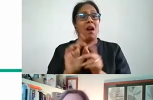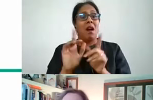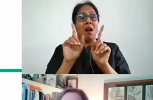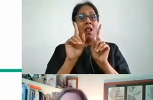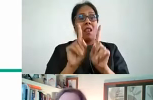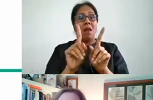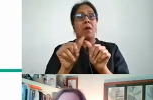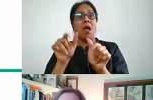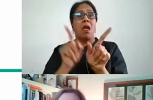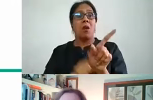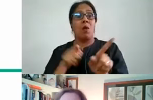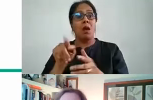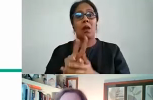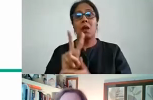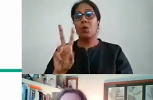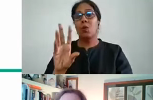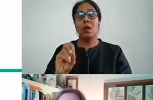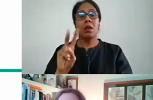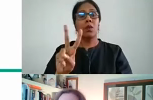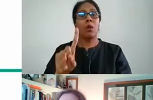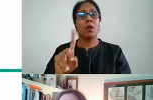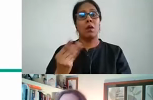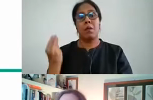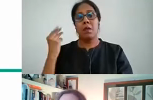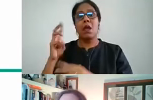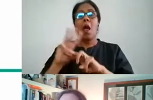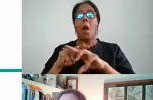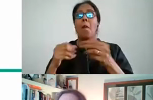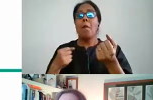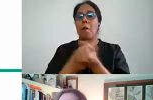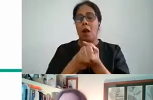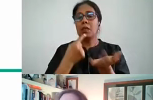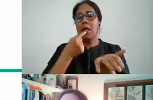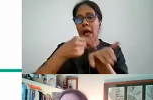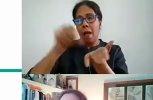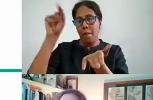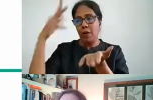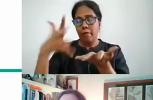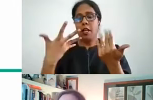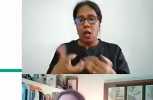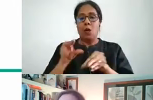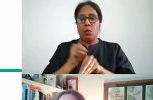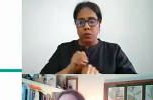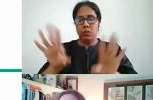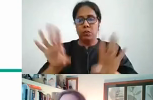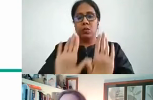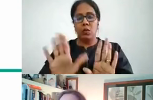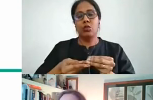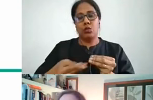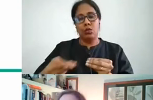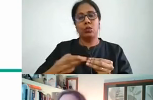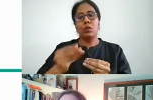approved by the IEEE Standards Board in March and is in the process of publication now, we anticipated in July.